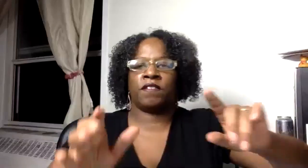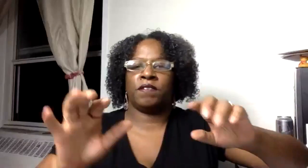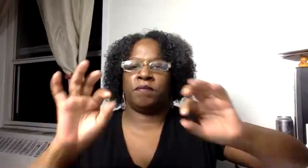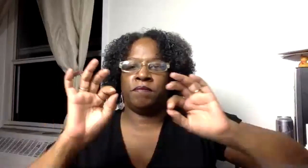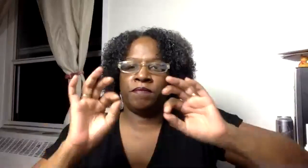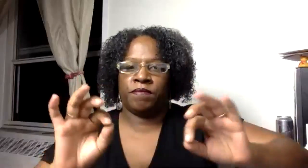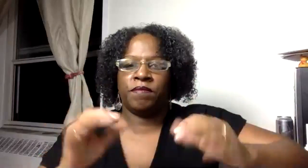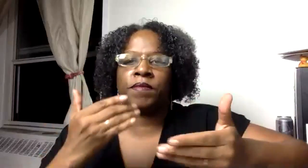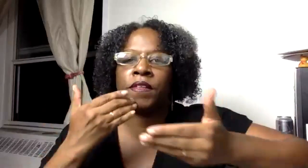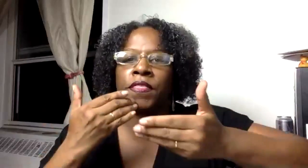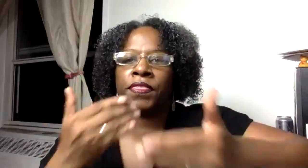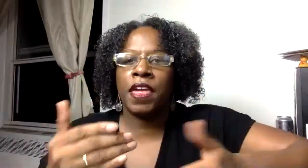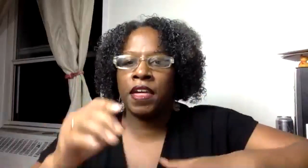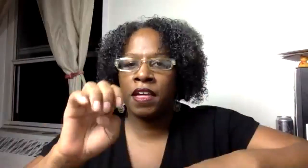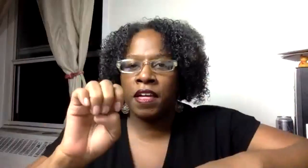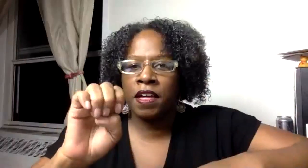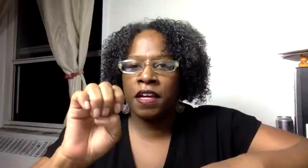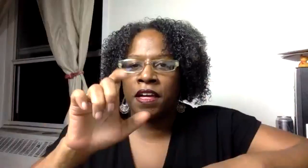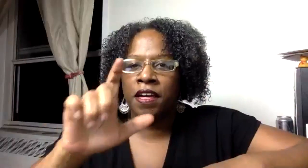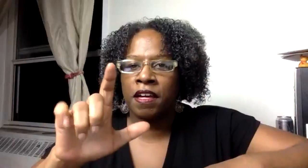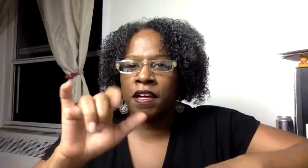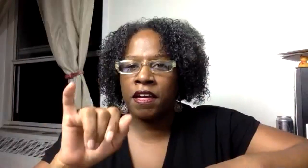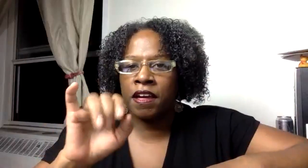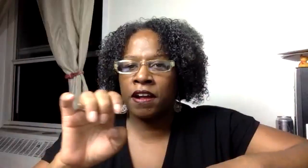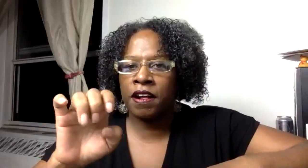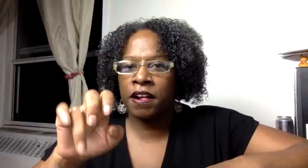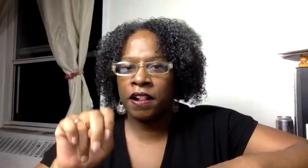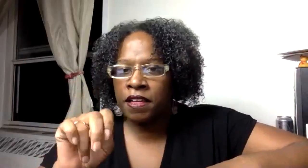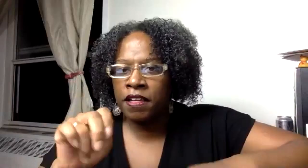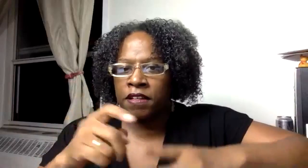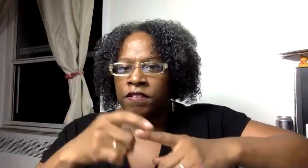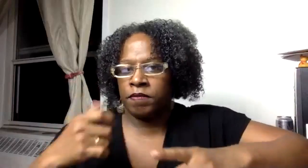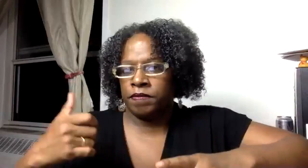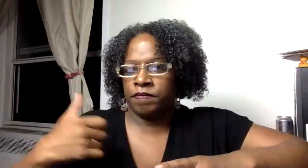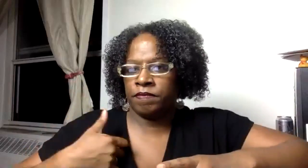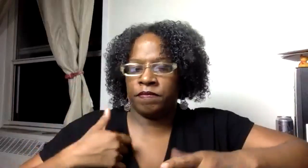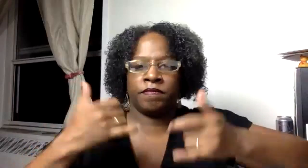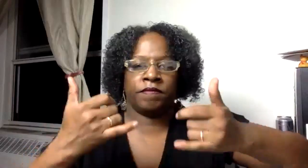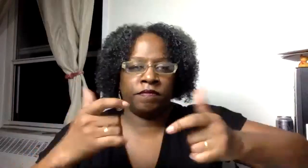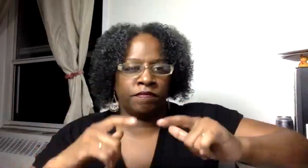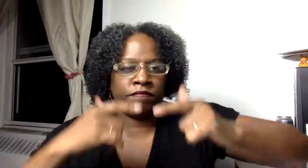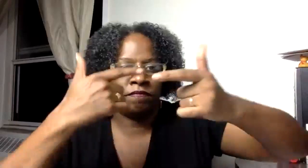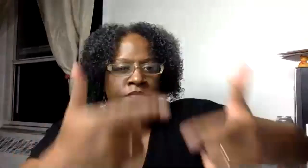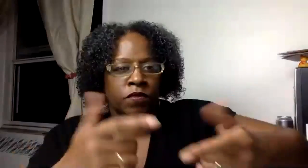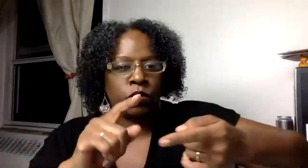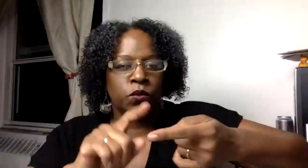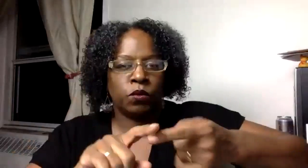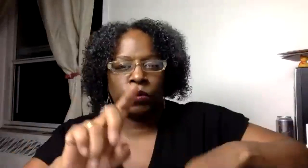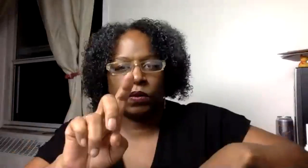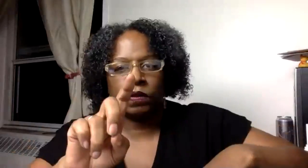community, or is this just something that's on a state or local level? Marcelette is saying, thank you, Eileen, from Canada. Now back over